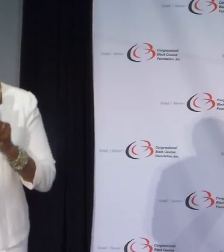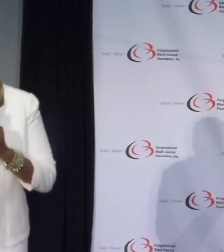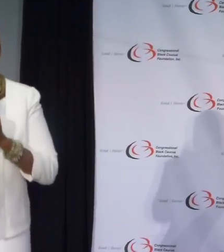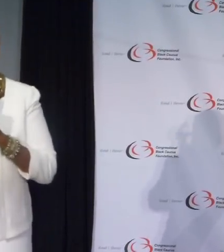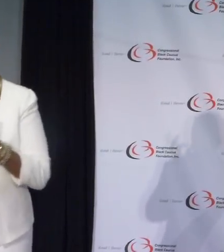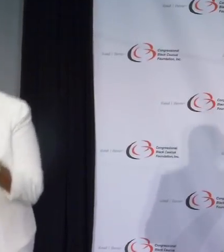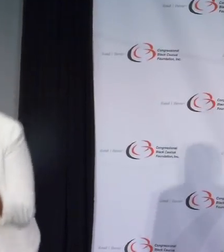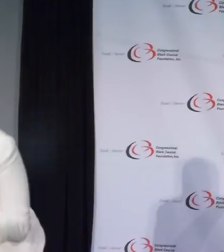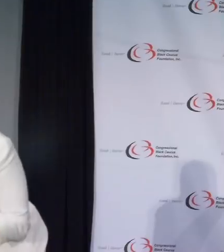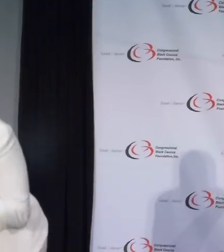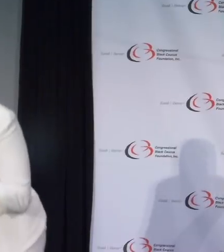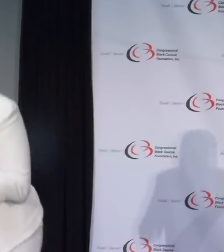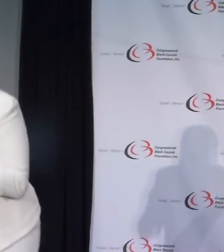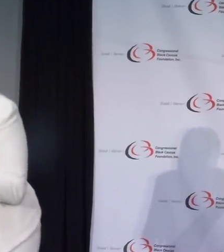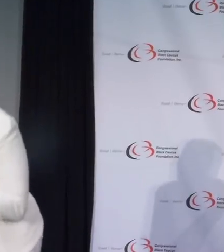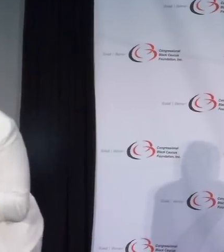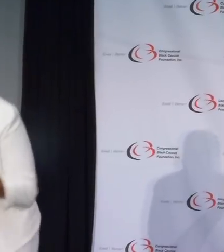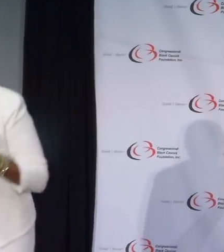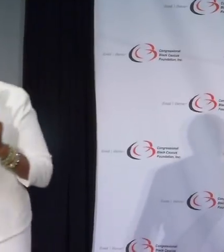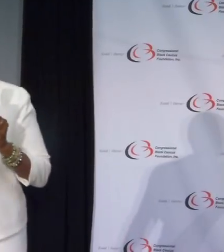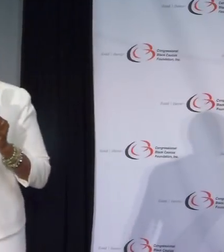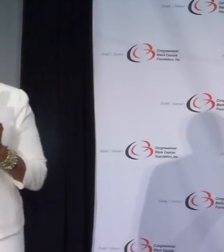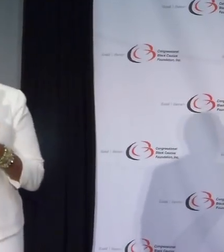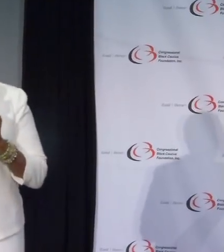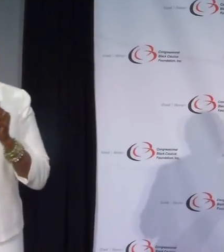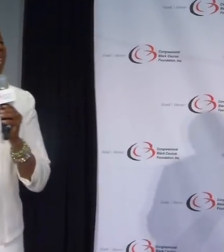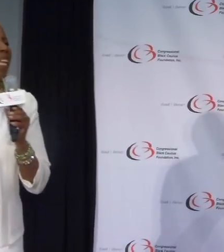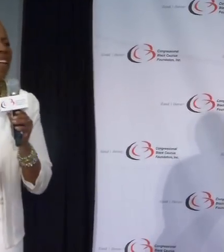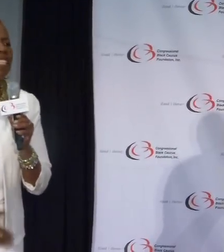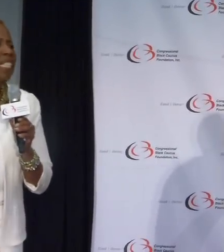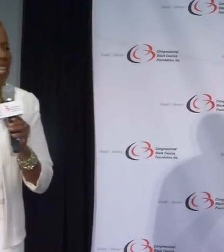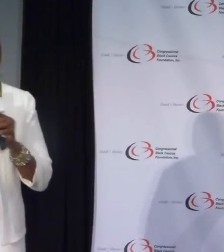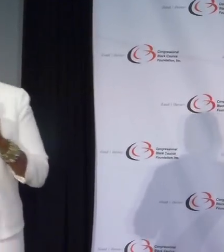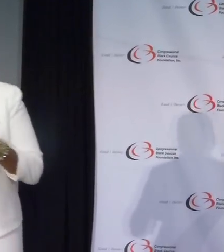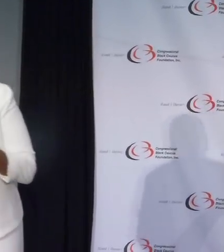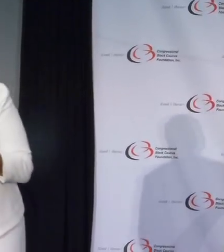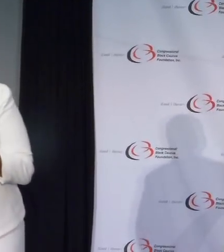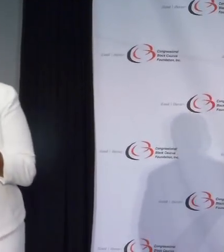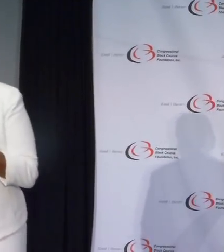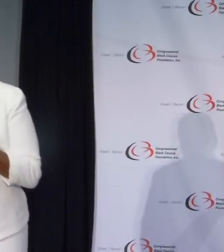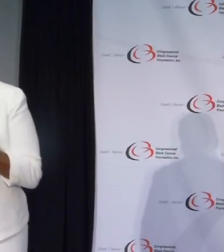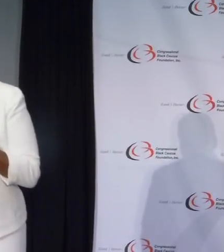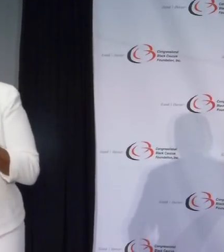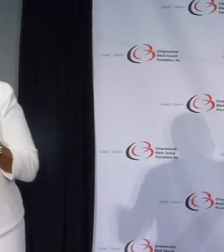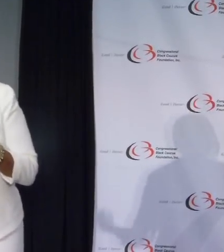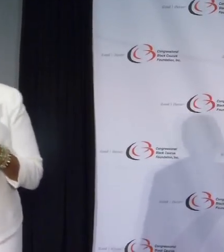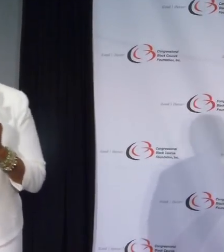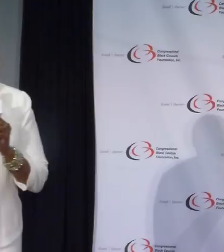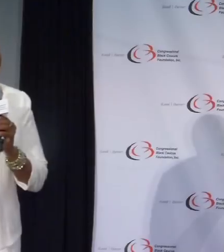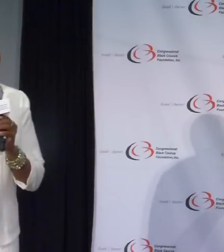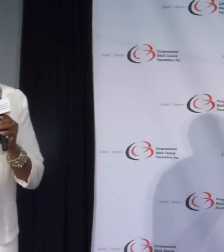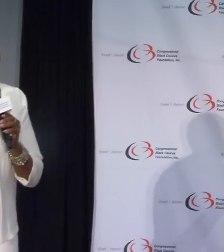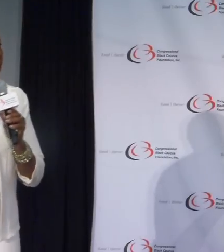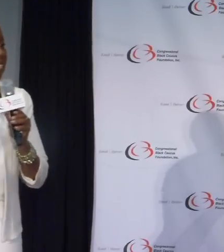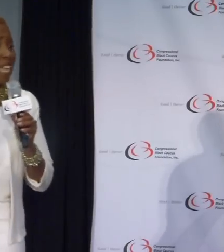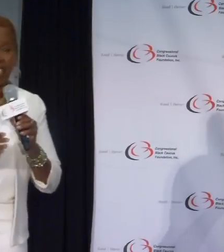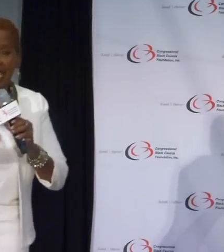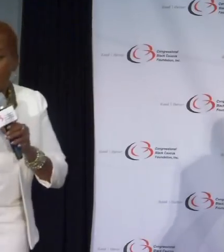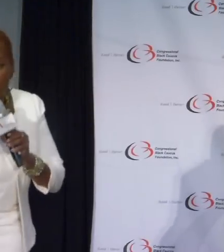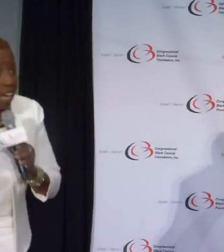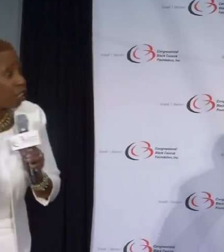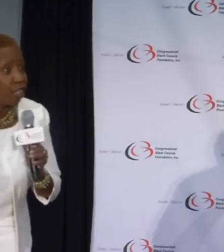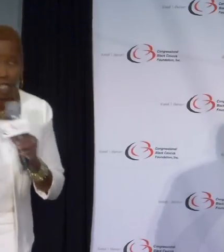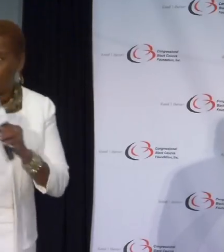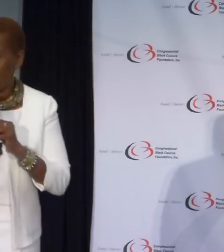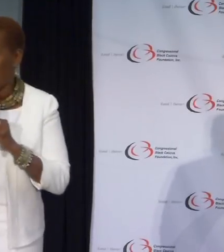mattered to me was peace and love. And I wasn't being loving to him or to myself. And I had to clean it up. There was